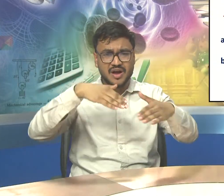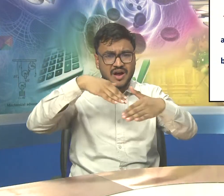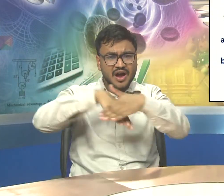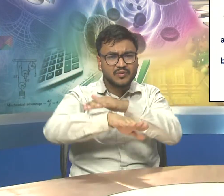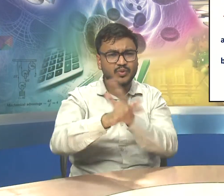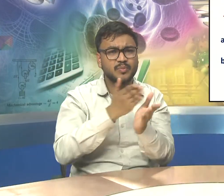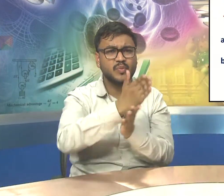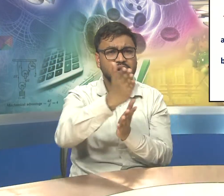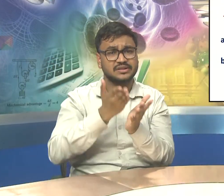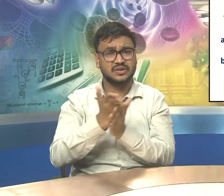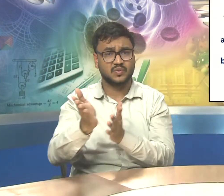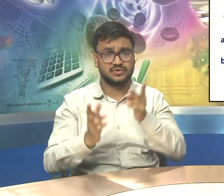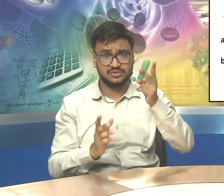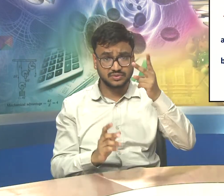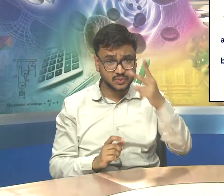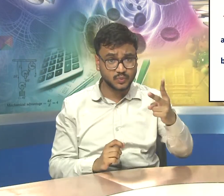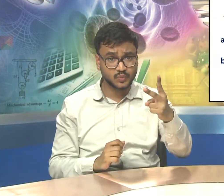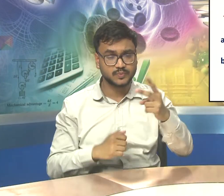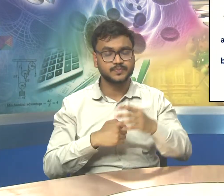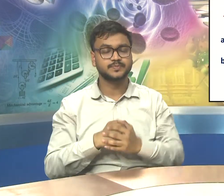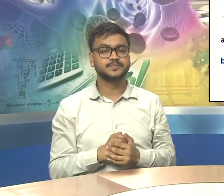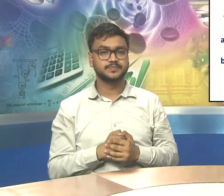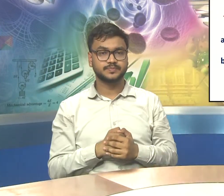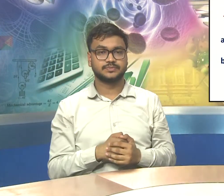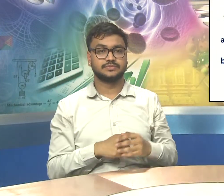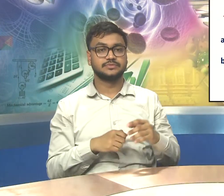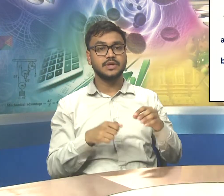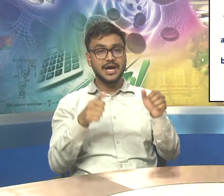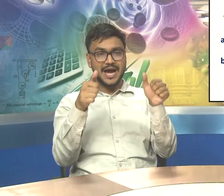Two things make human language different.